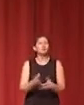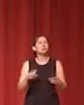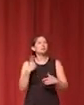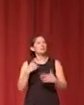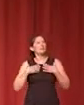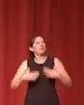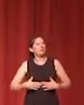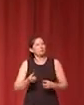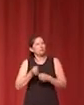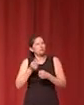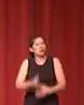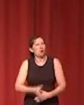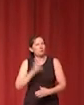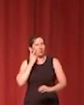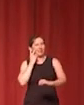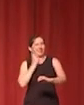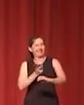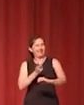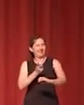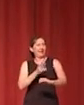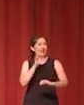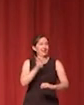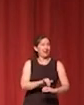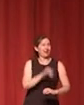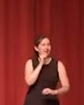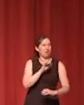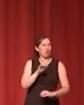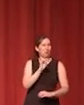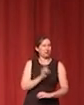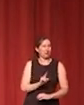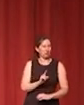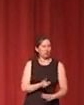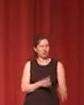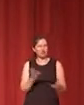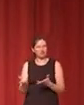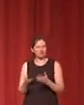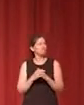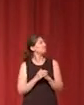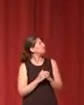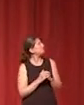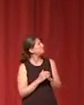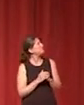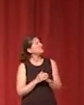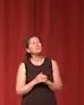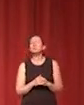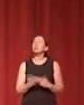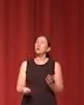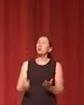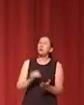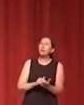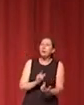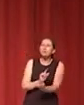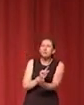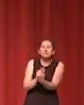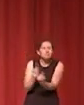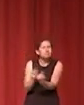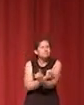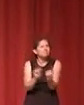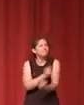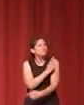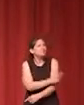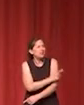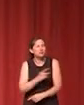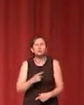And that's important because, again, we're seeing this person in clinic, trying to look and see who they are as a person, what changes they've